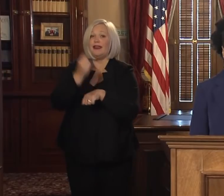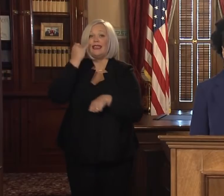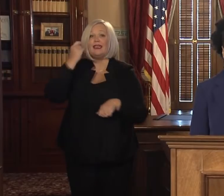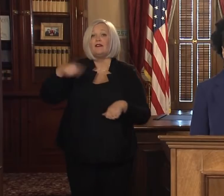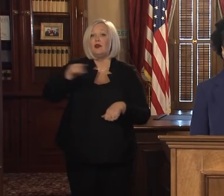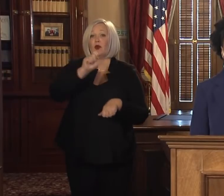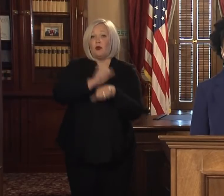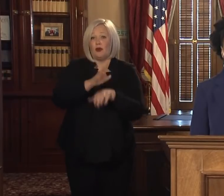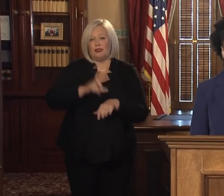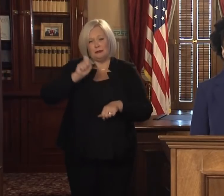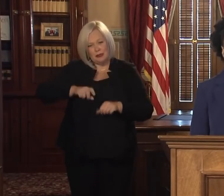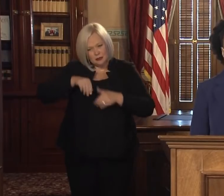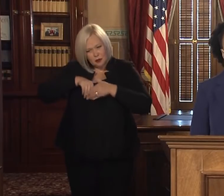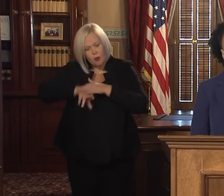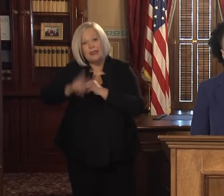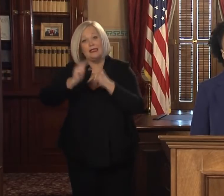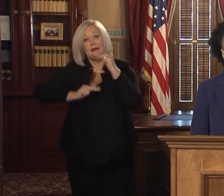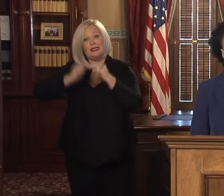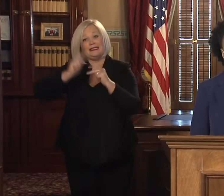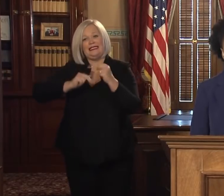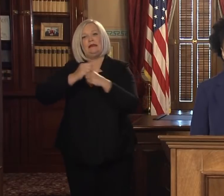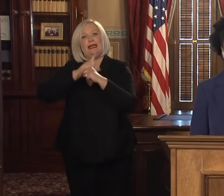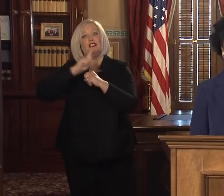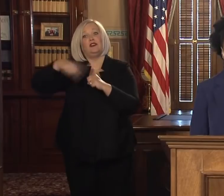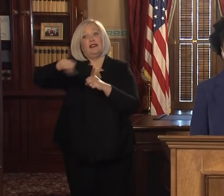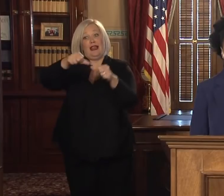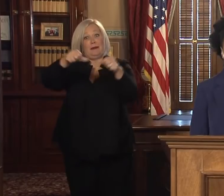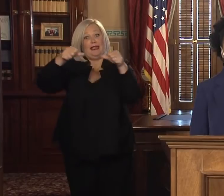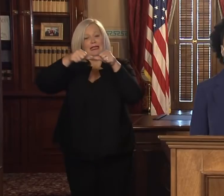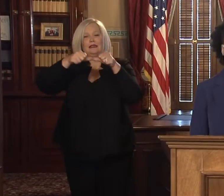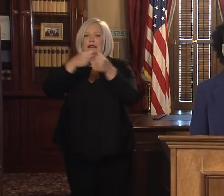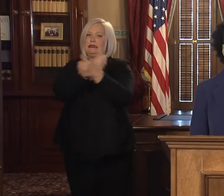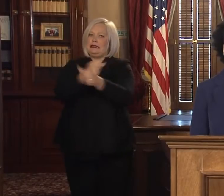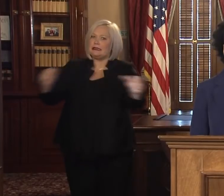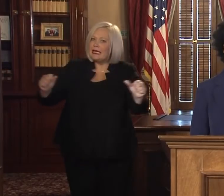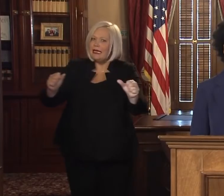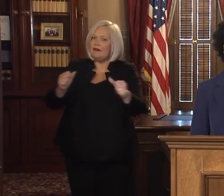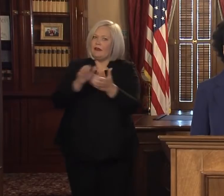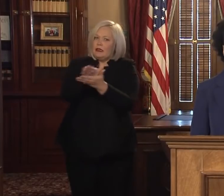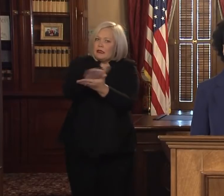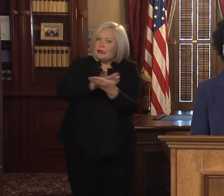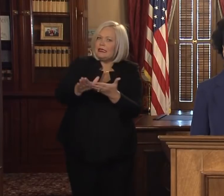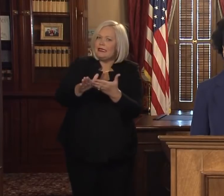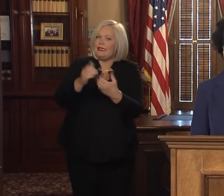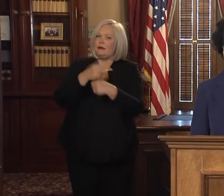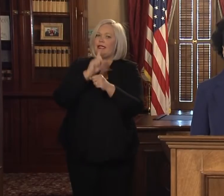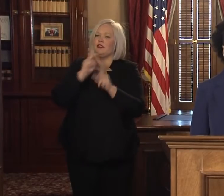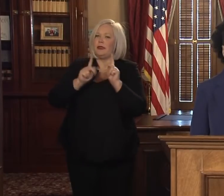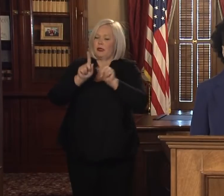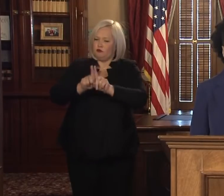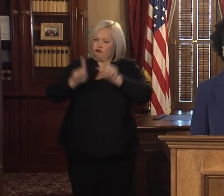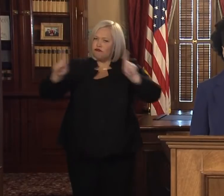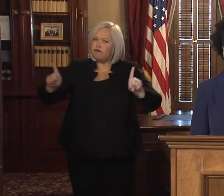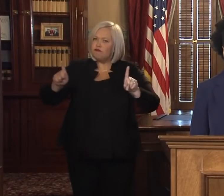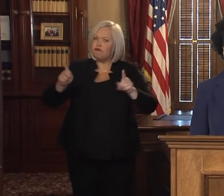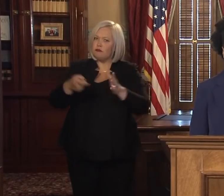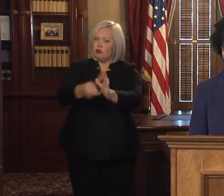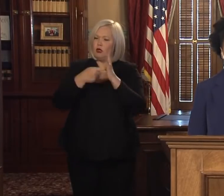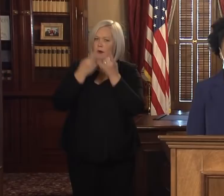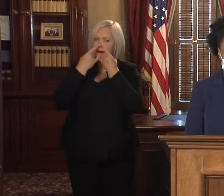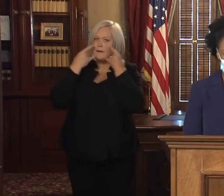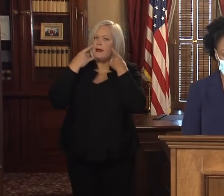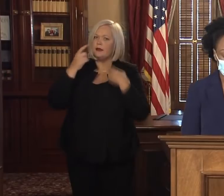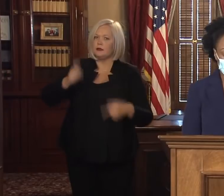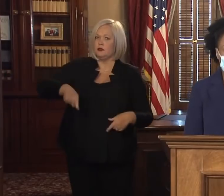come to work, they should be making those workplaces as safe as possible and enforcing physical distancing and mask